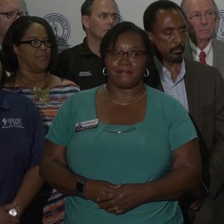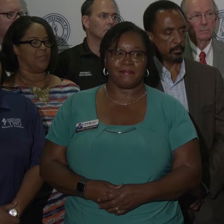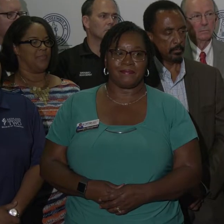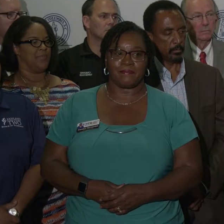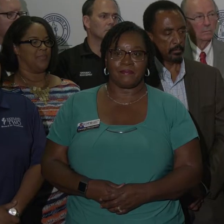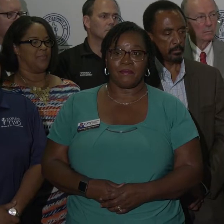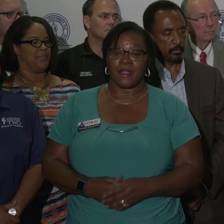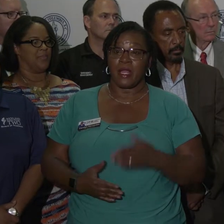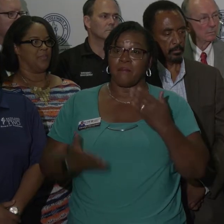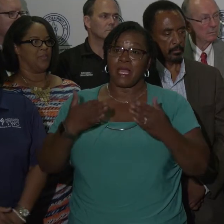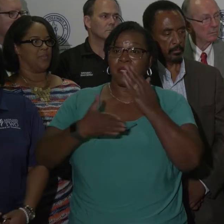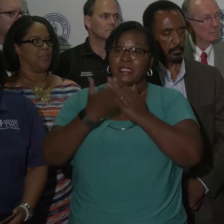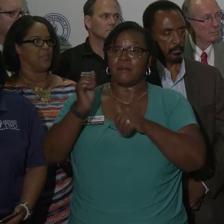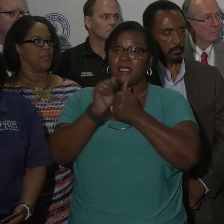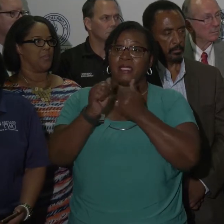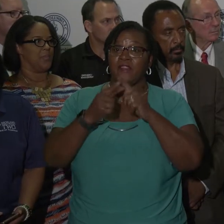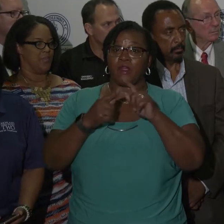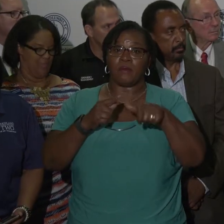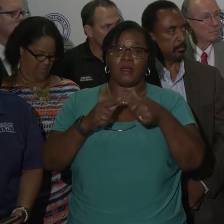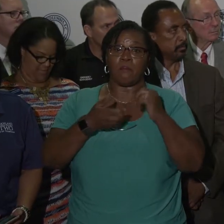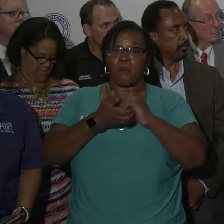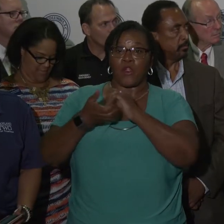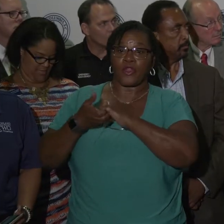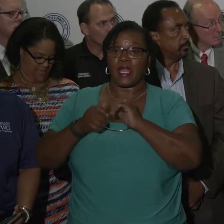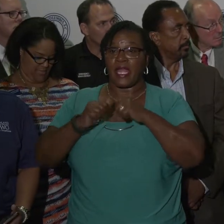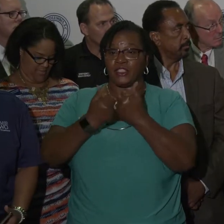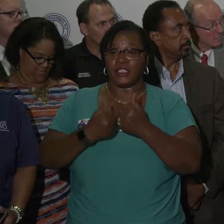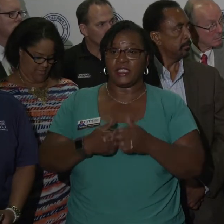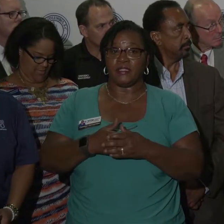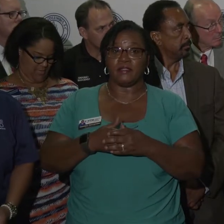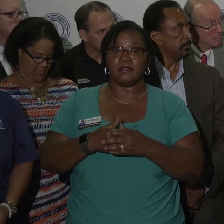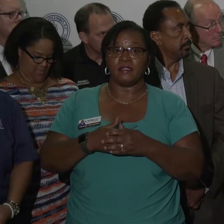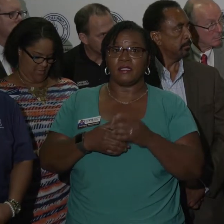Maybe some updates from our partner agencies.